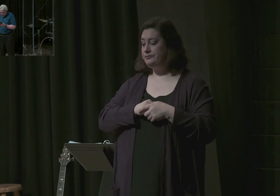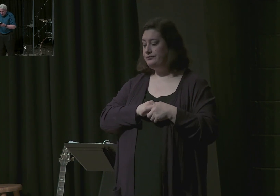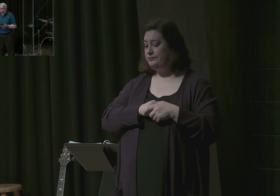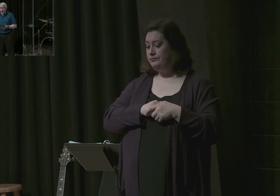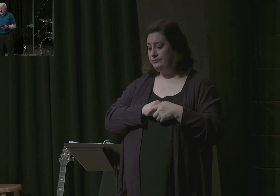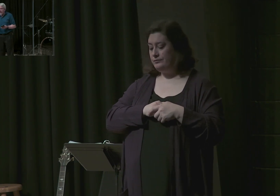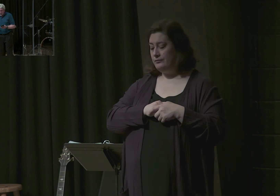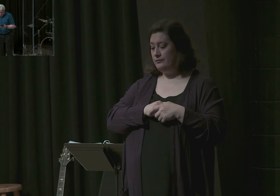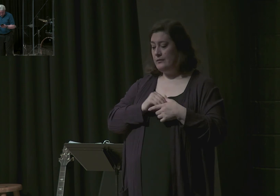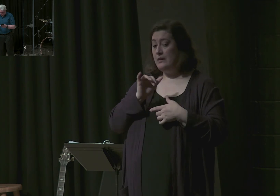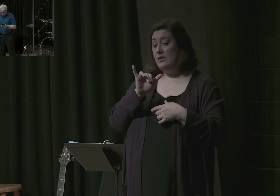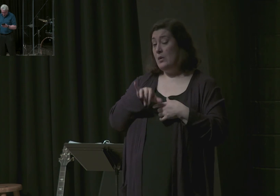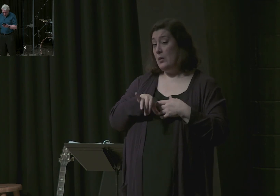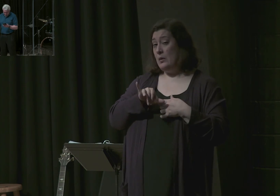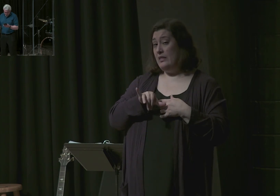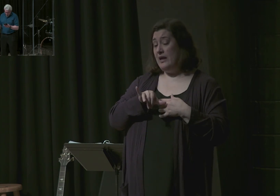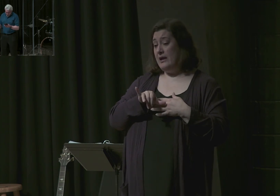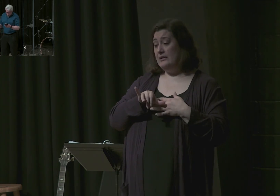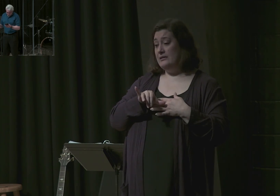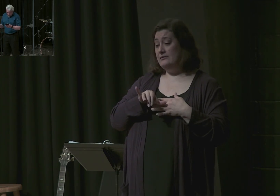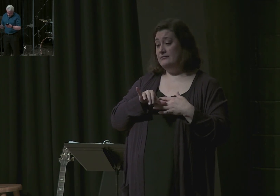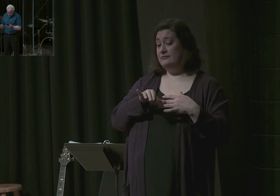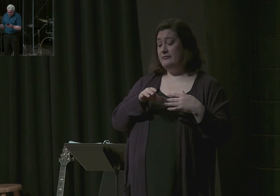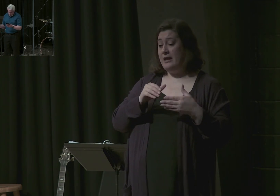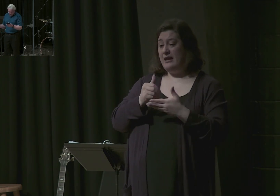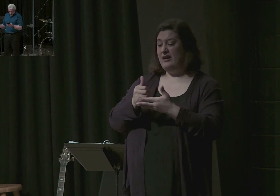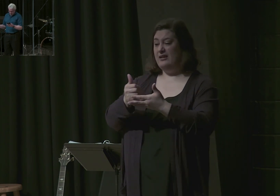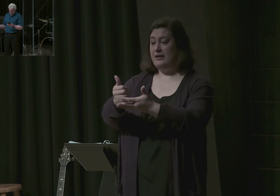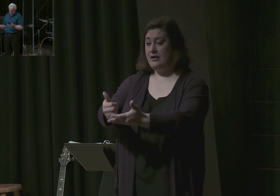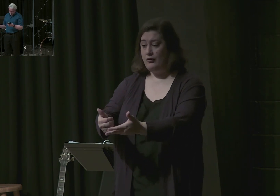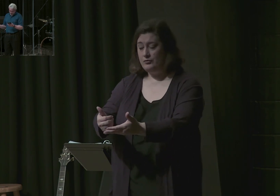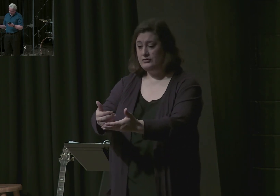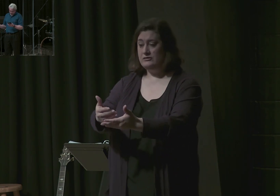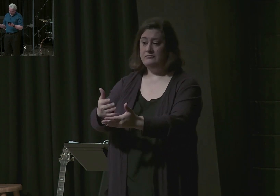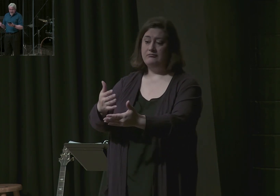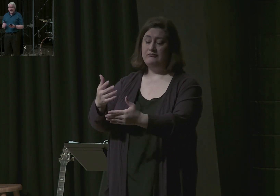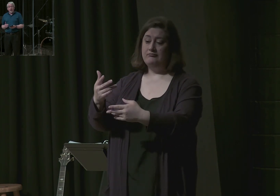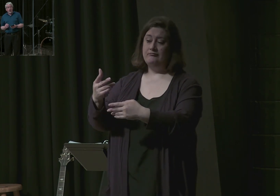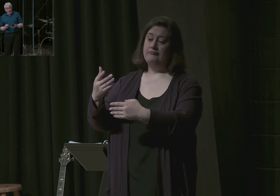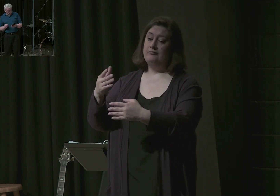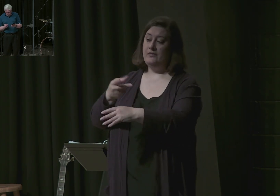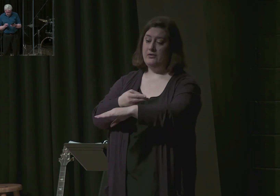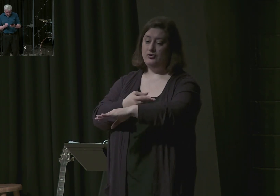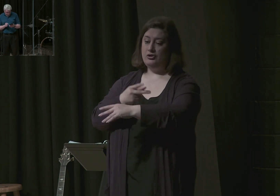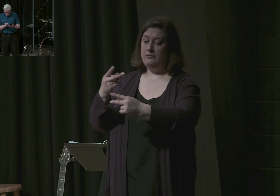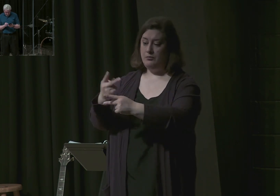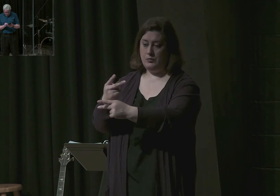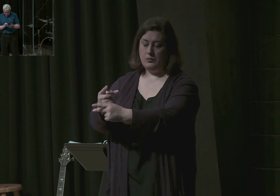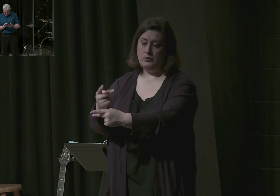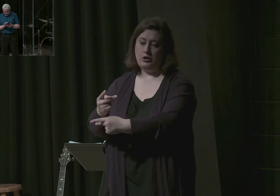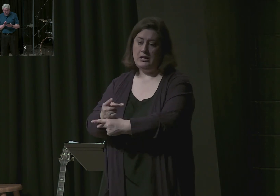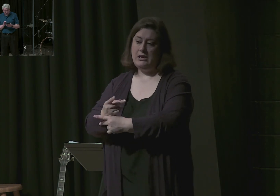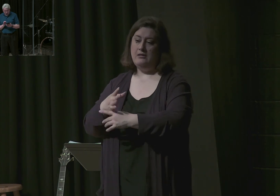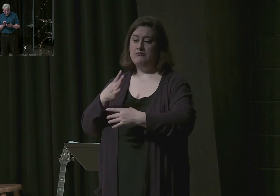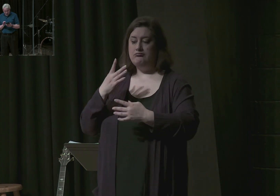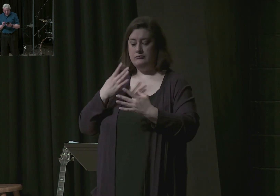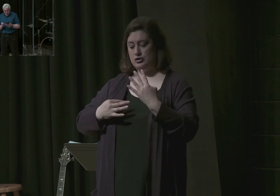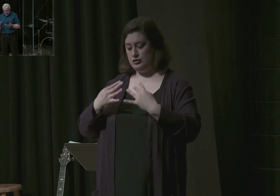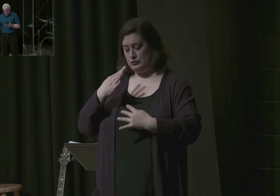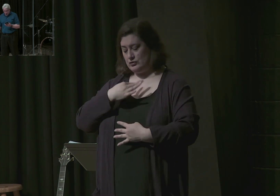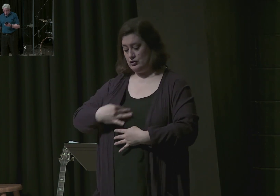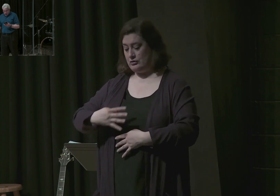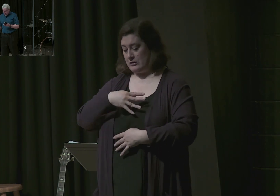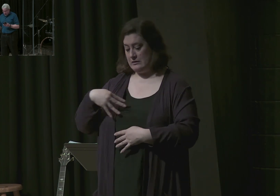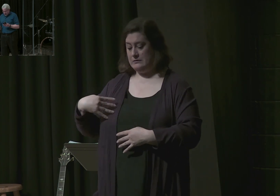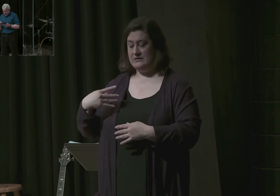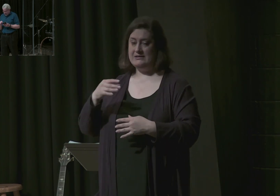that the stronger animals are breeding for the variegated colors. He sets all the weaker animals in Laban's flock and